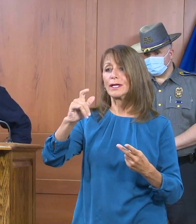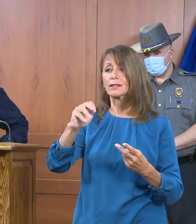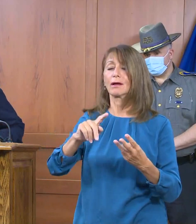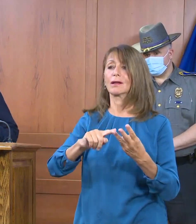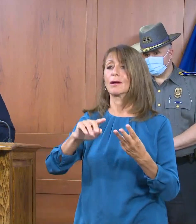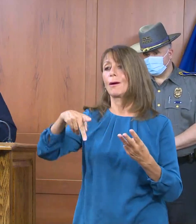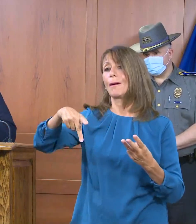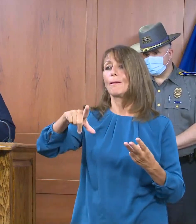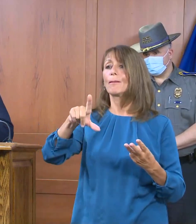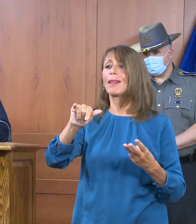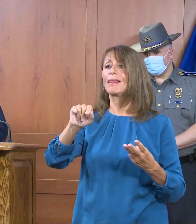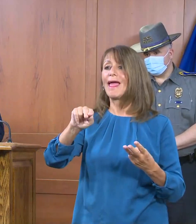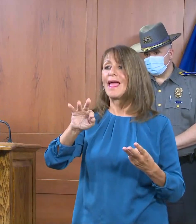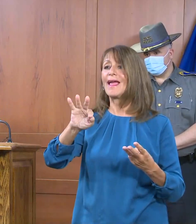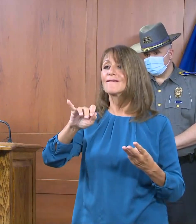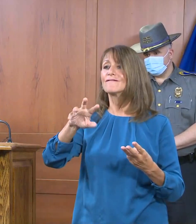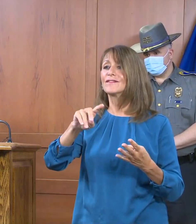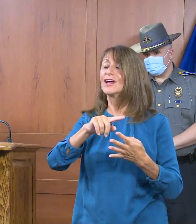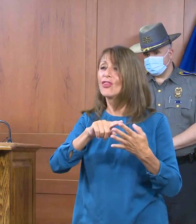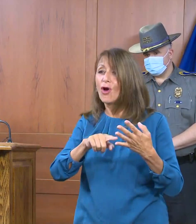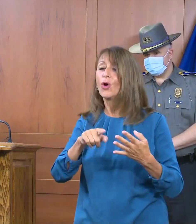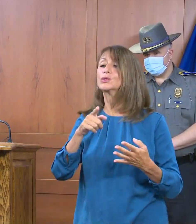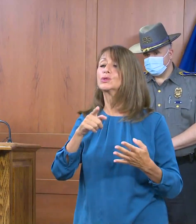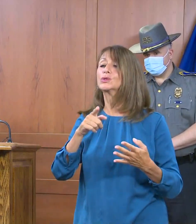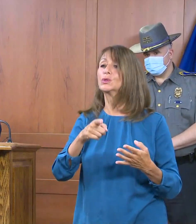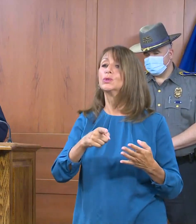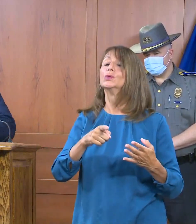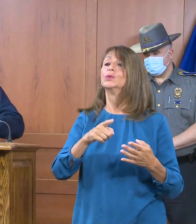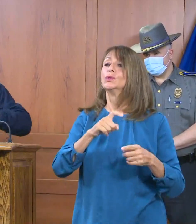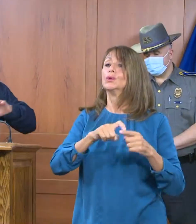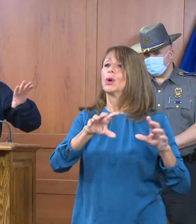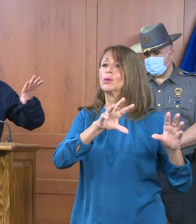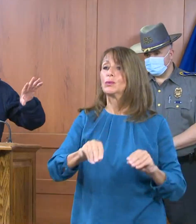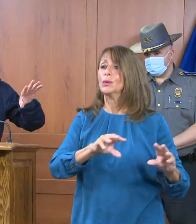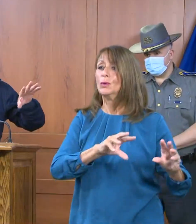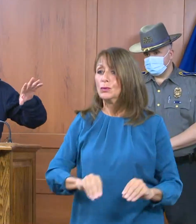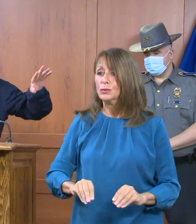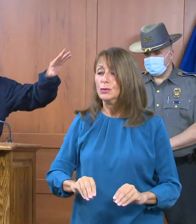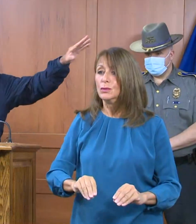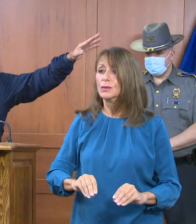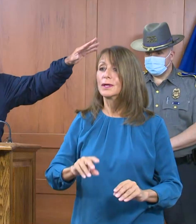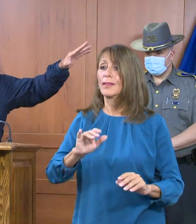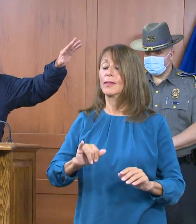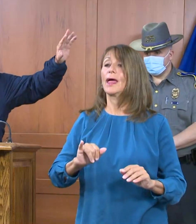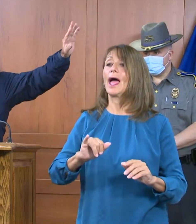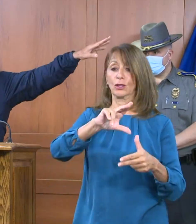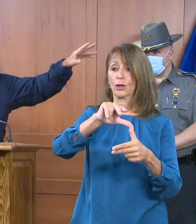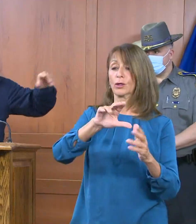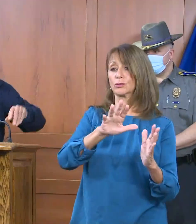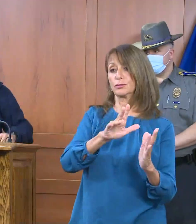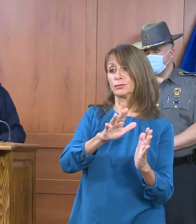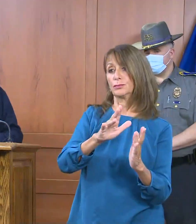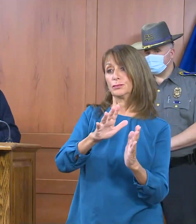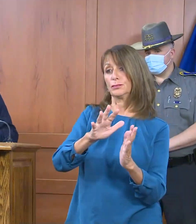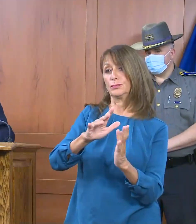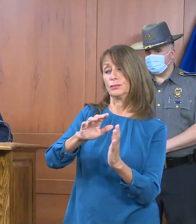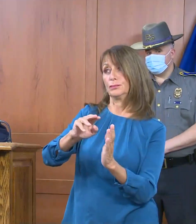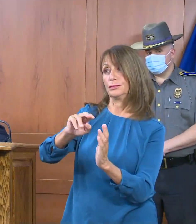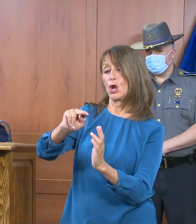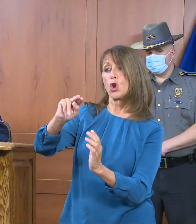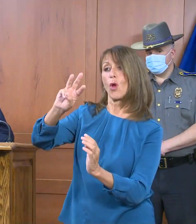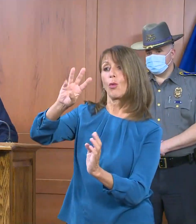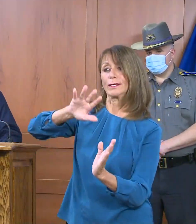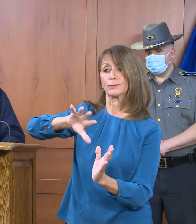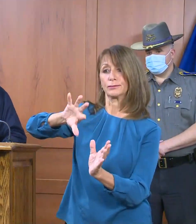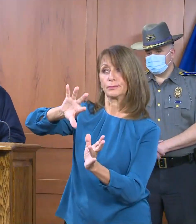other towns. As the storm continues to move from southeast or northeast, northwest Connecticut. You'll